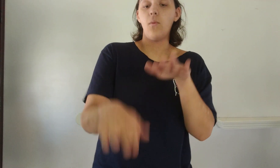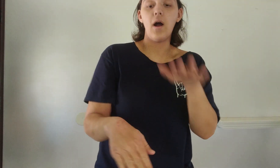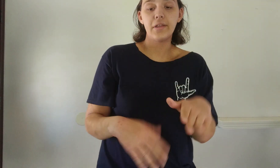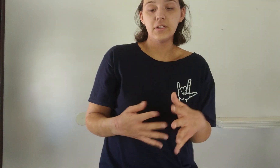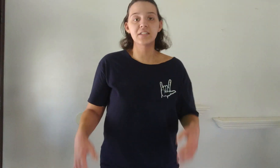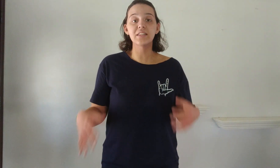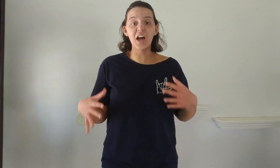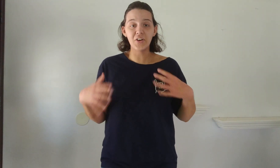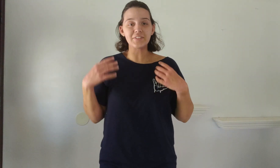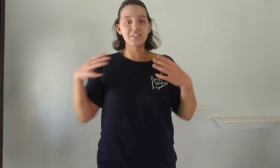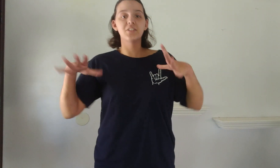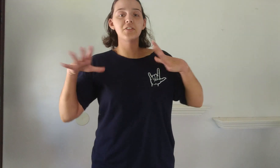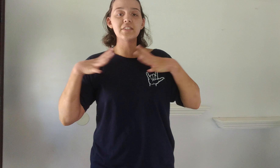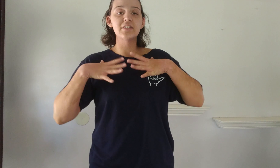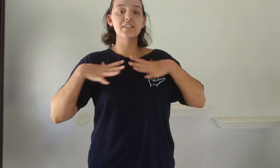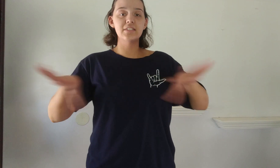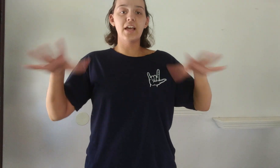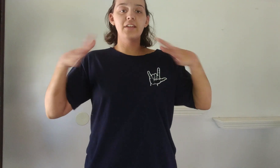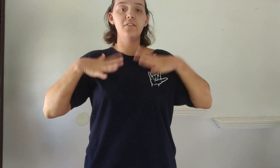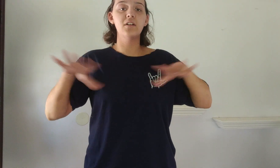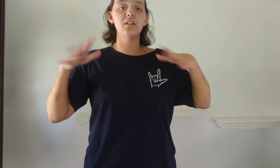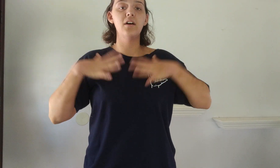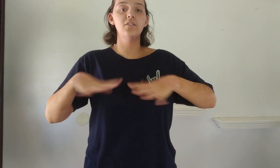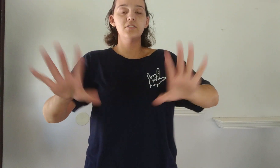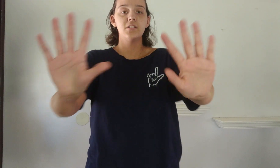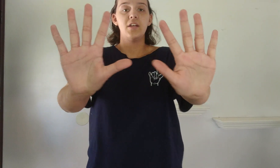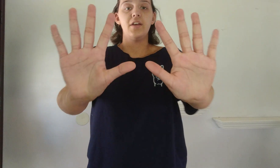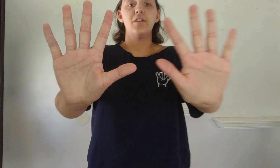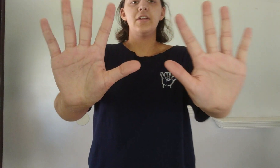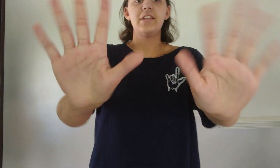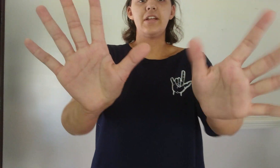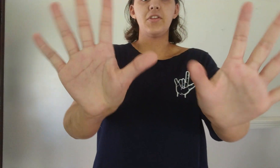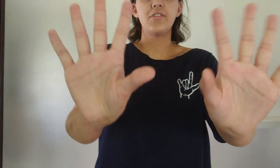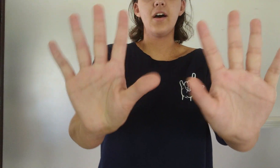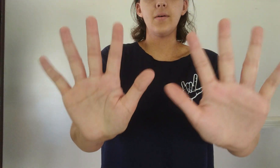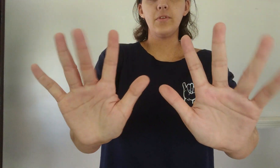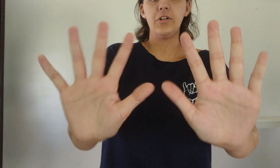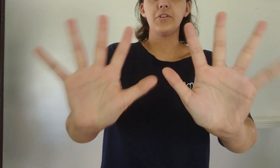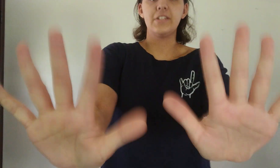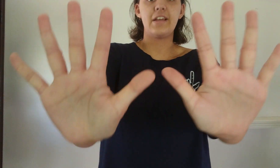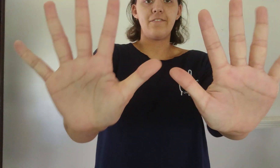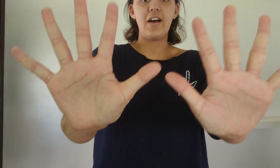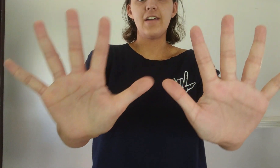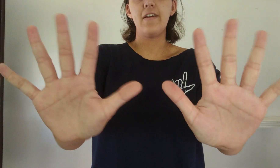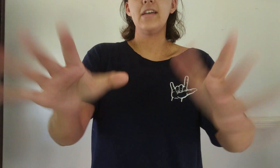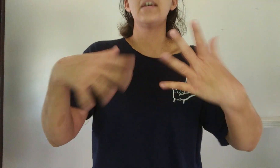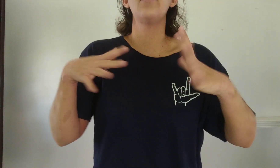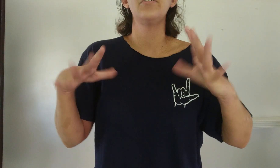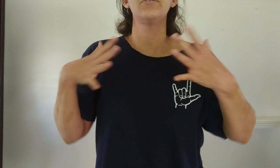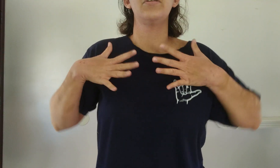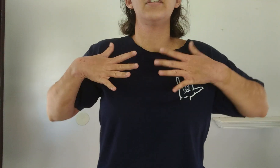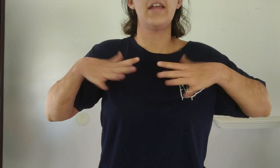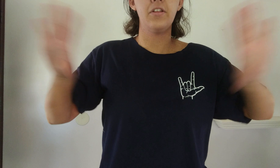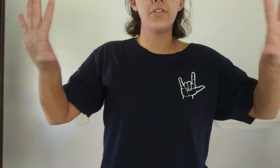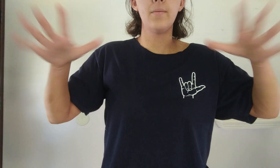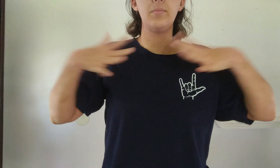walking. Clothes, so this is the sign for clothes. You're going to take your thumb, you're going to take a 5 hand out, you're going to take your thumb and brush